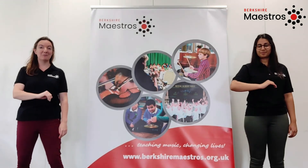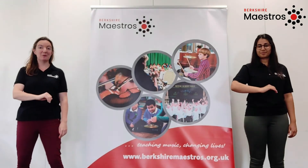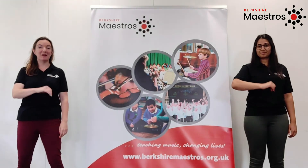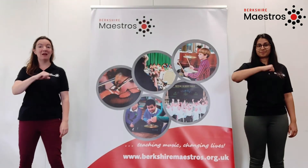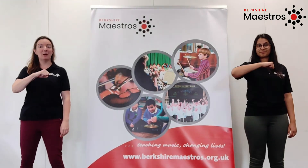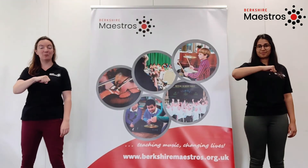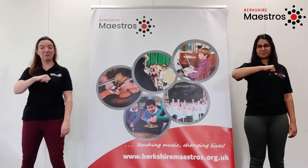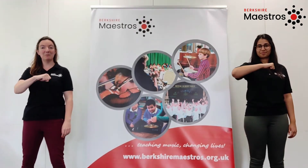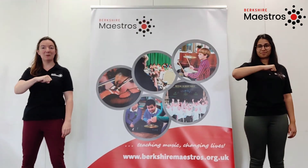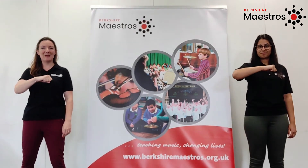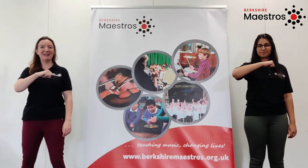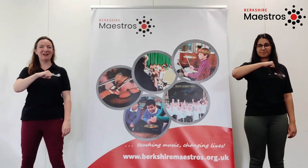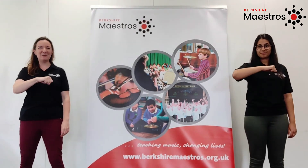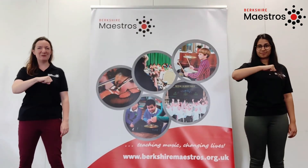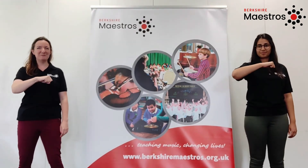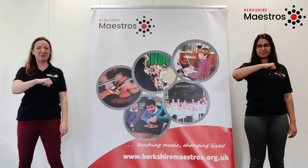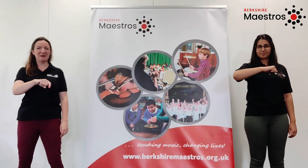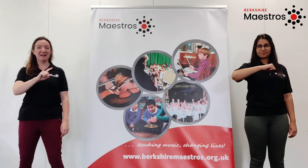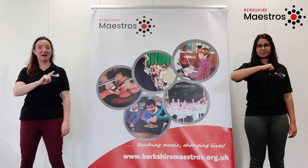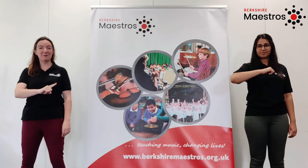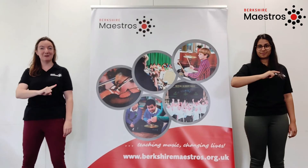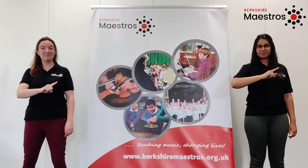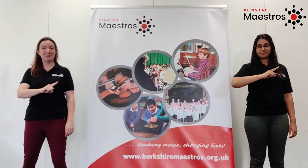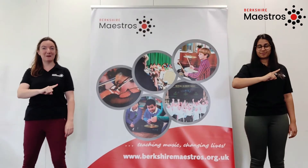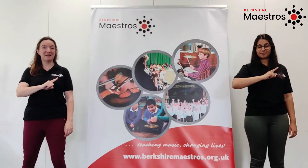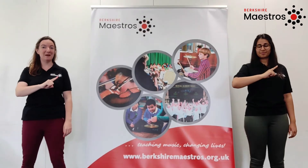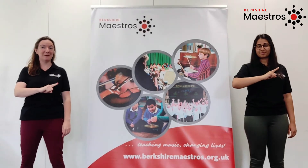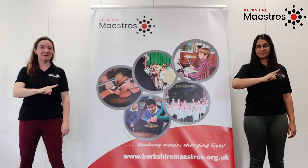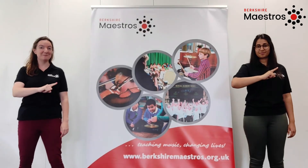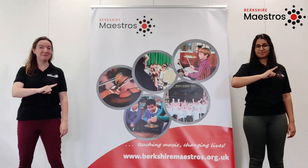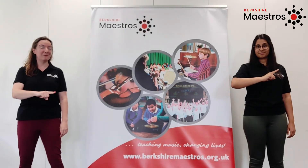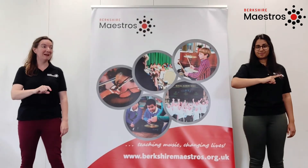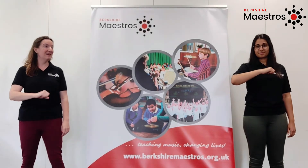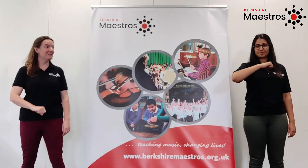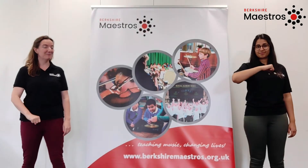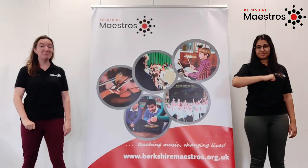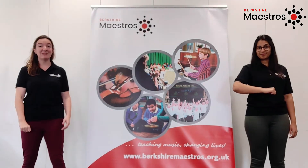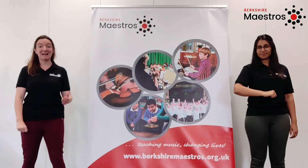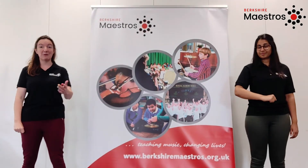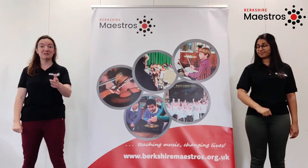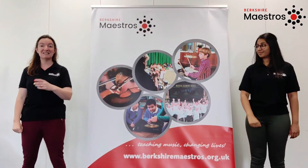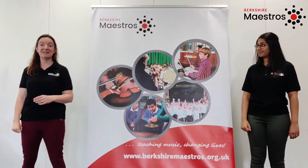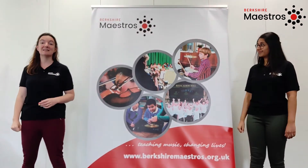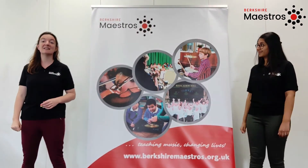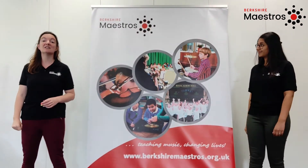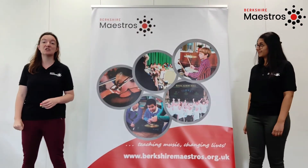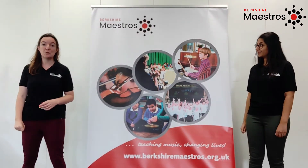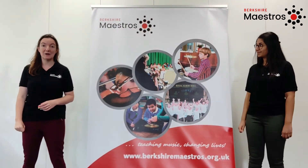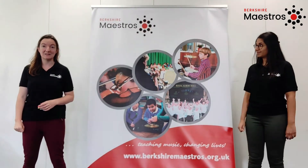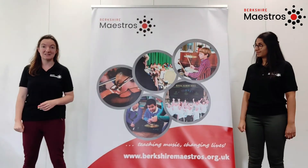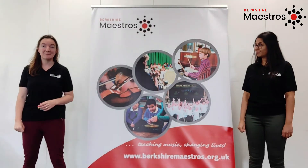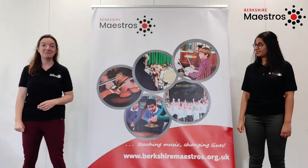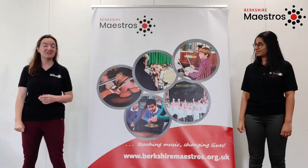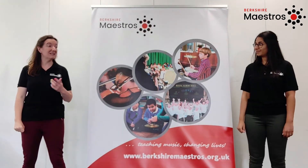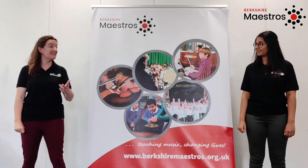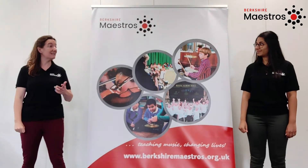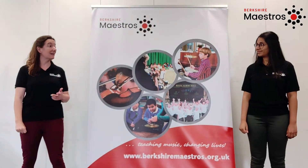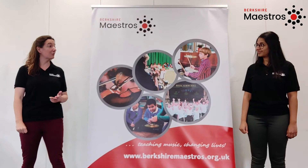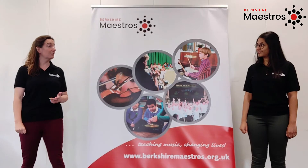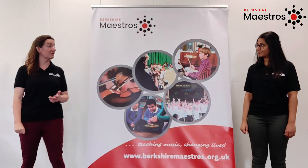my way, oh, in my way, oh, in my way, oh, in my way, oh, in my way. Do you remember that? And we sing it twice. So let's sing that chorus